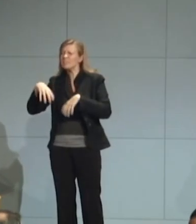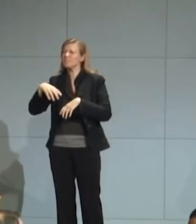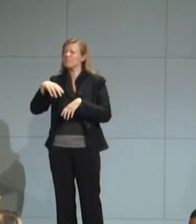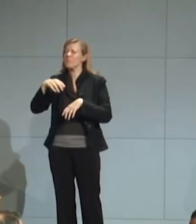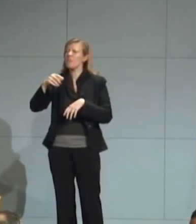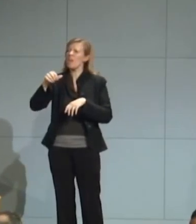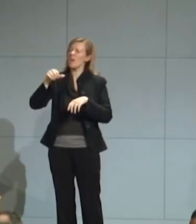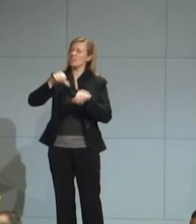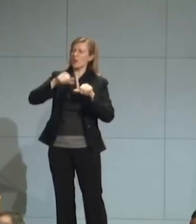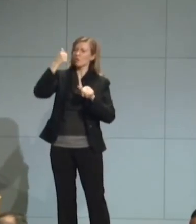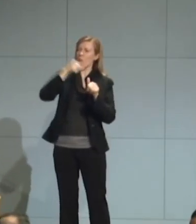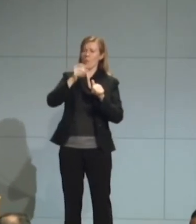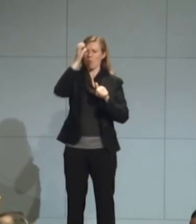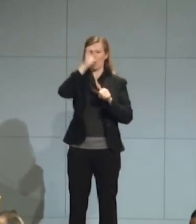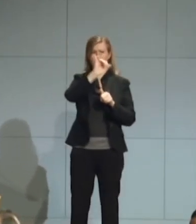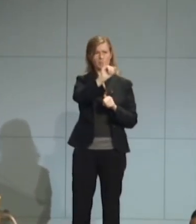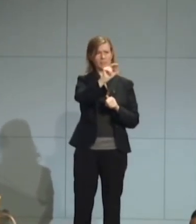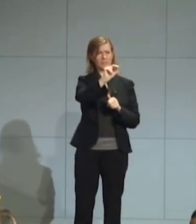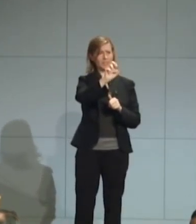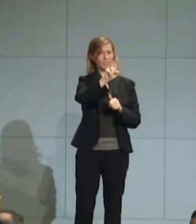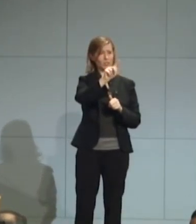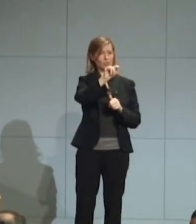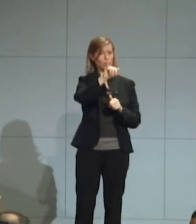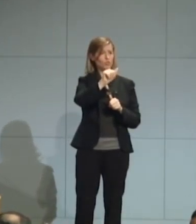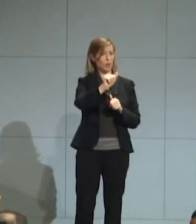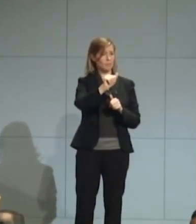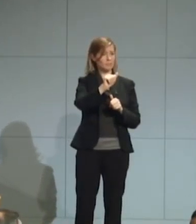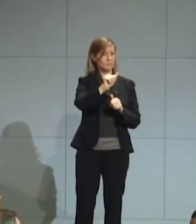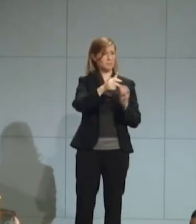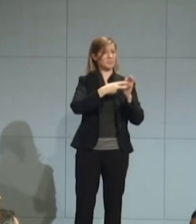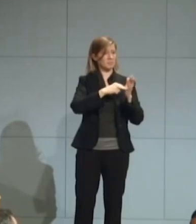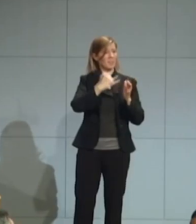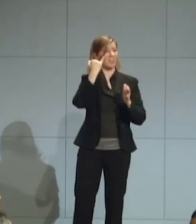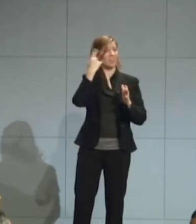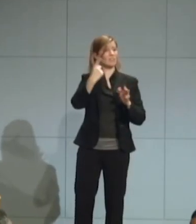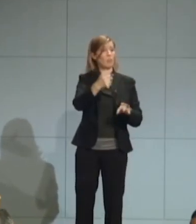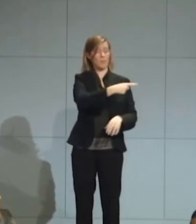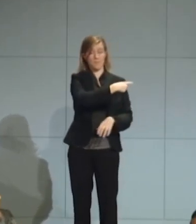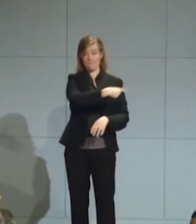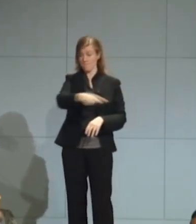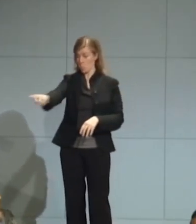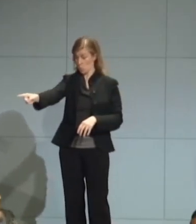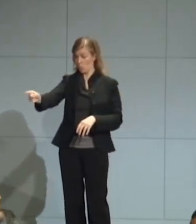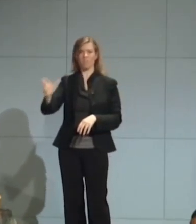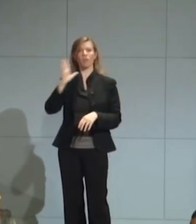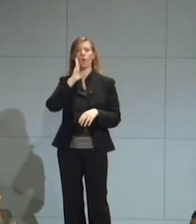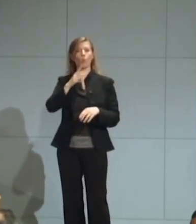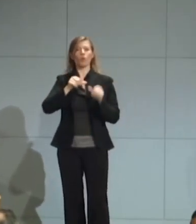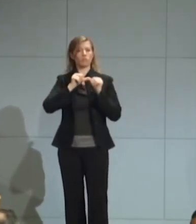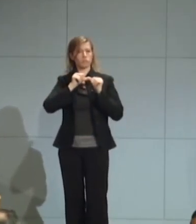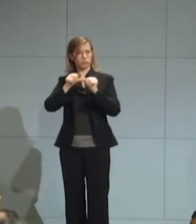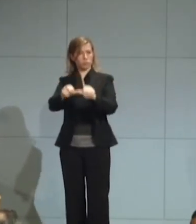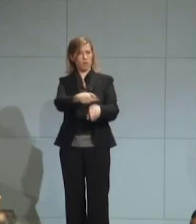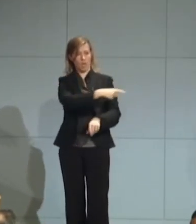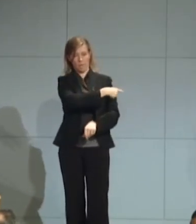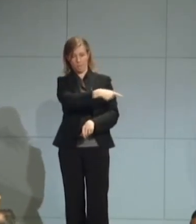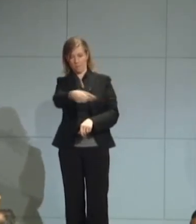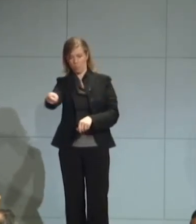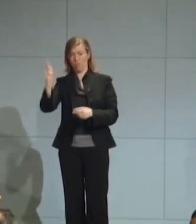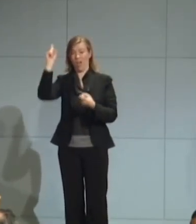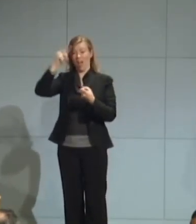that sexism had been eradicated in Pakistan, that somehow the mistreatment of women was